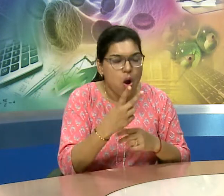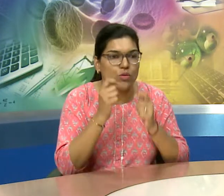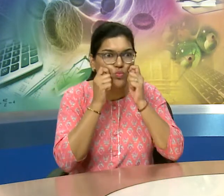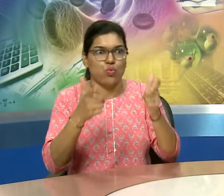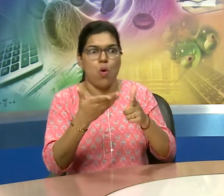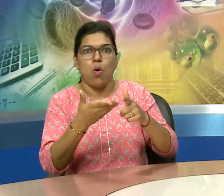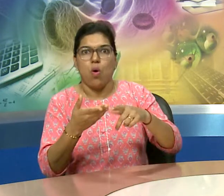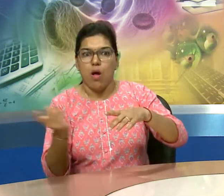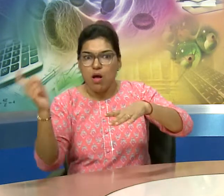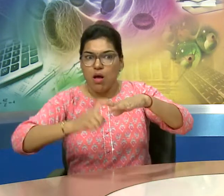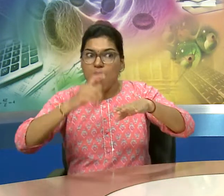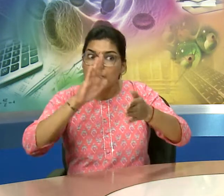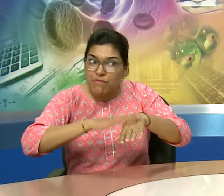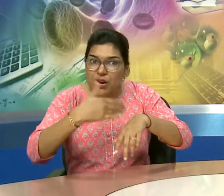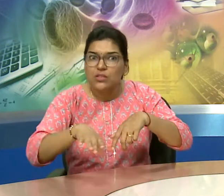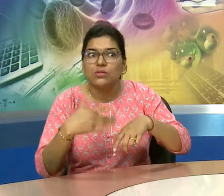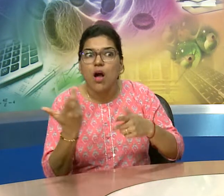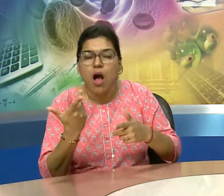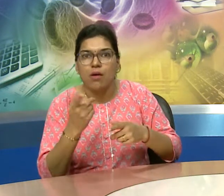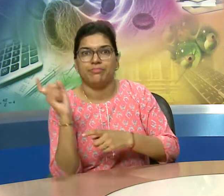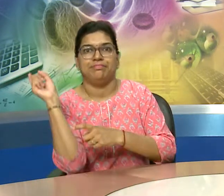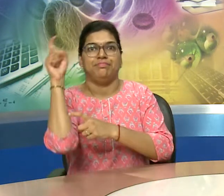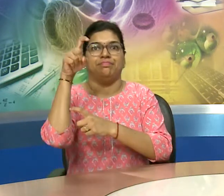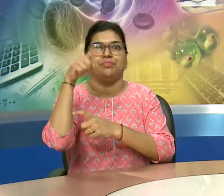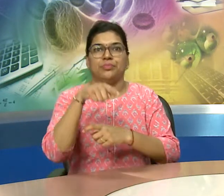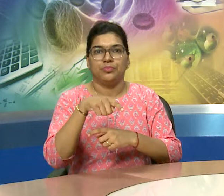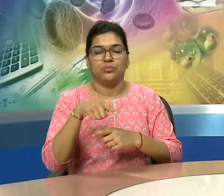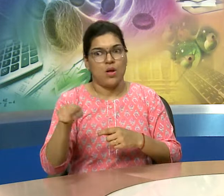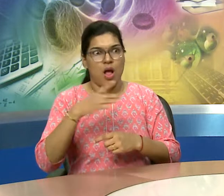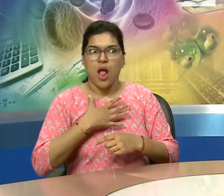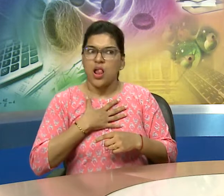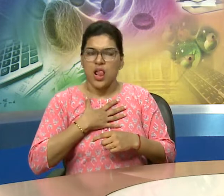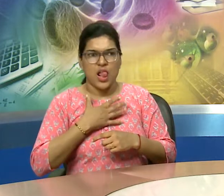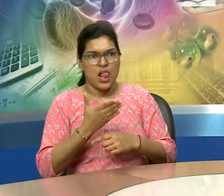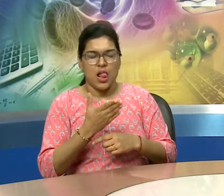And when they all saw poet's mother in pain,